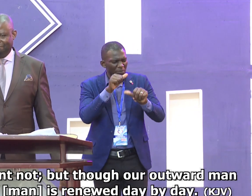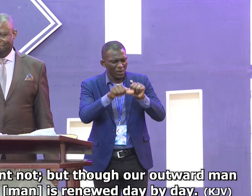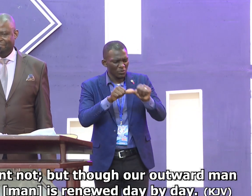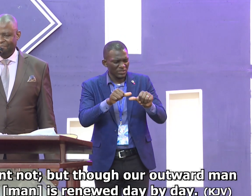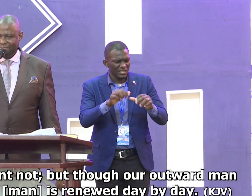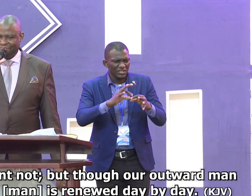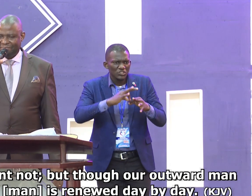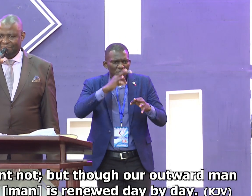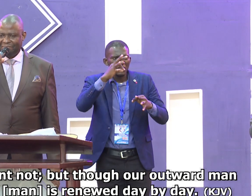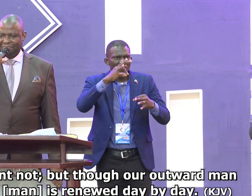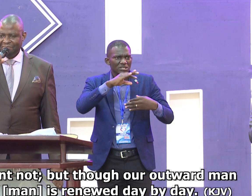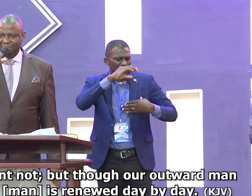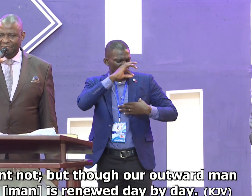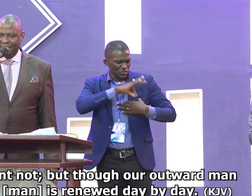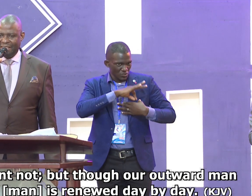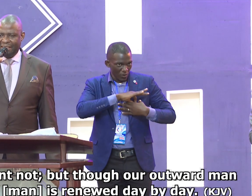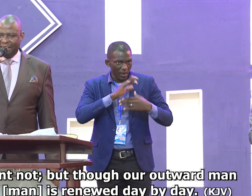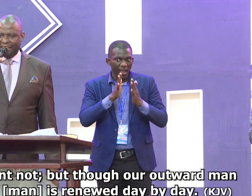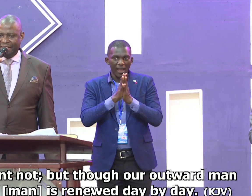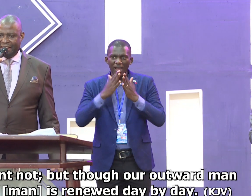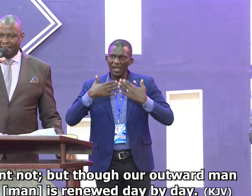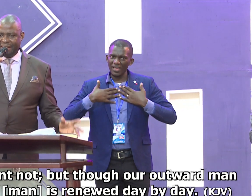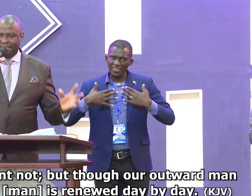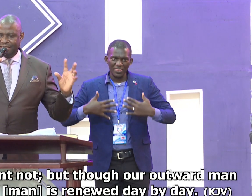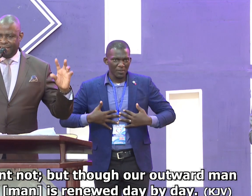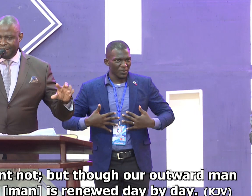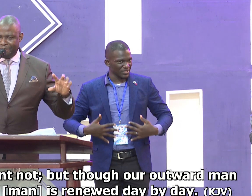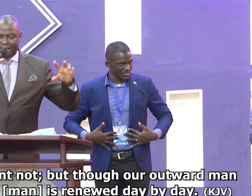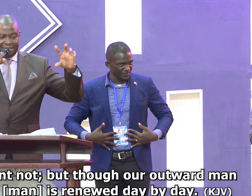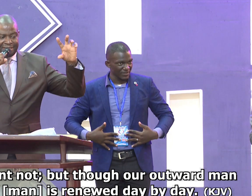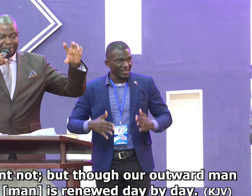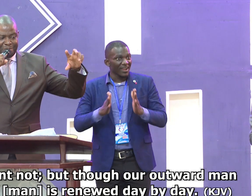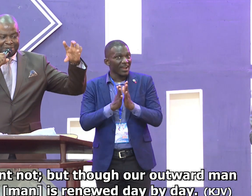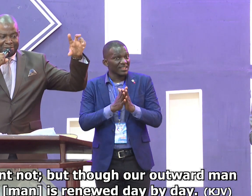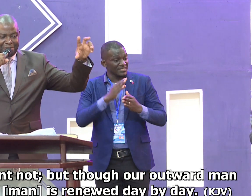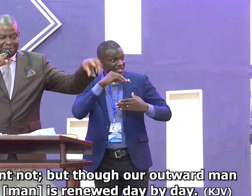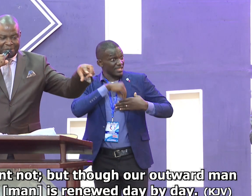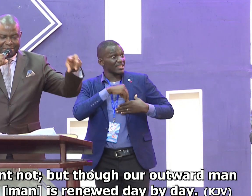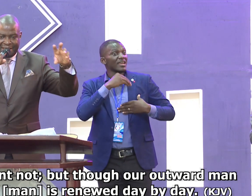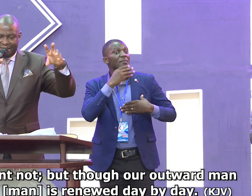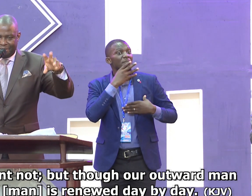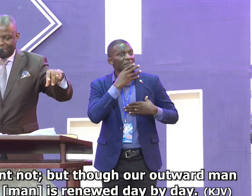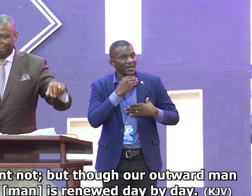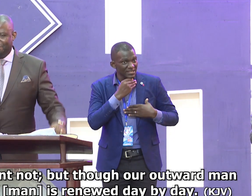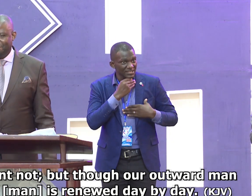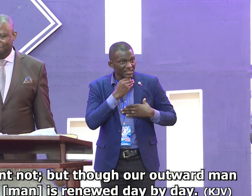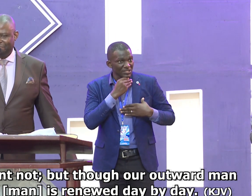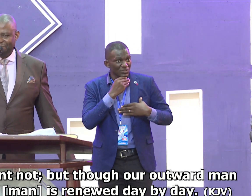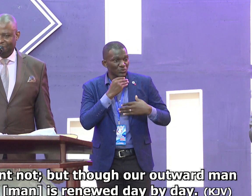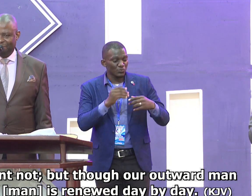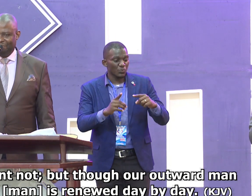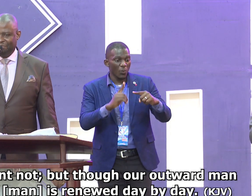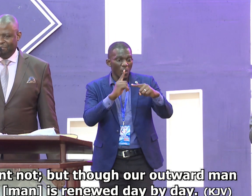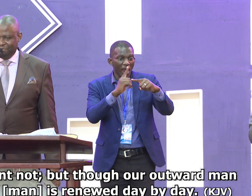yayogedde ku mwoyo, ememe n'omubiri. And the inner man is a composition of the spirit and the soul.